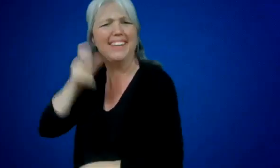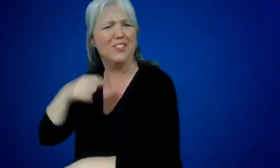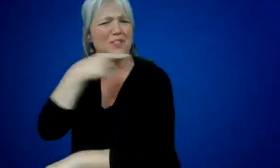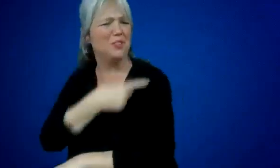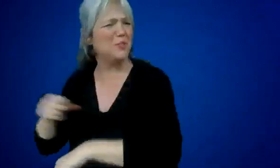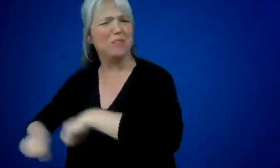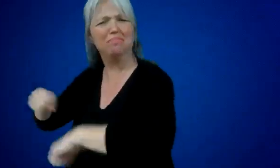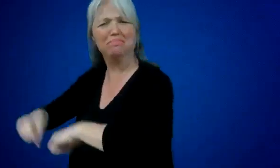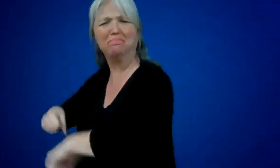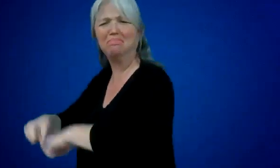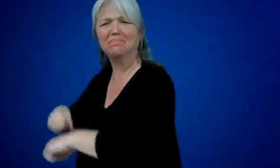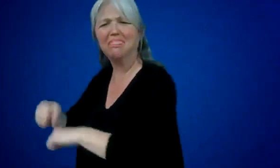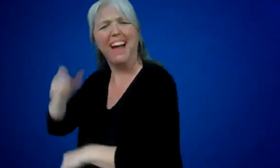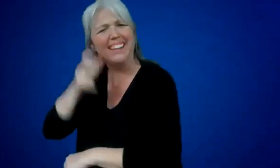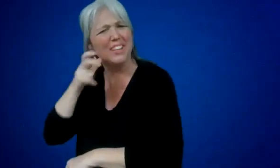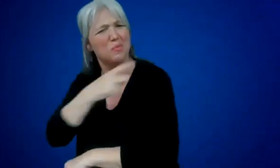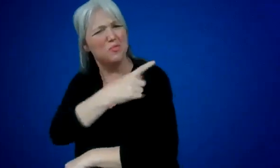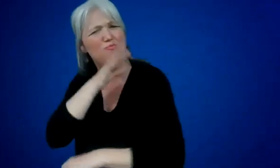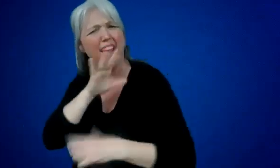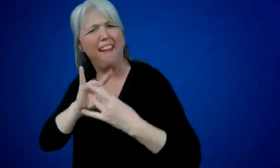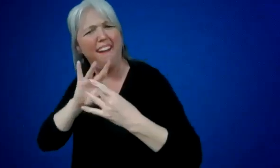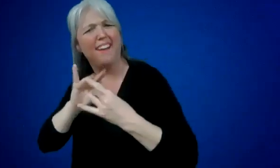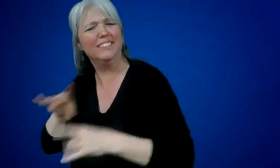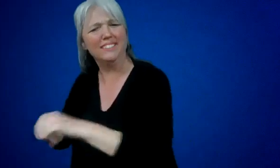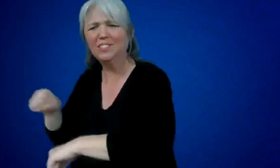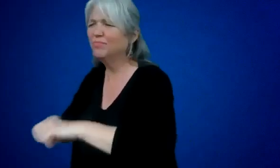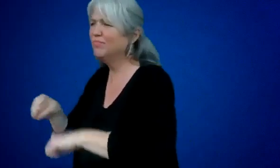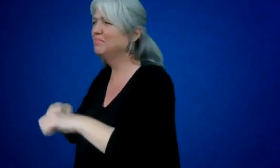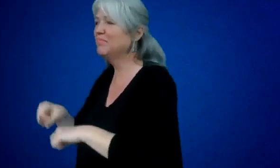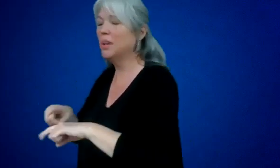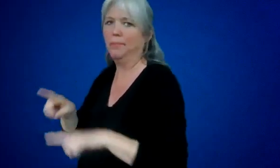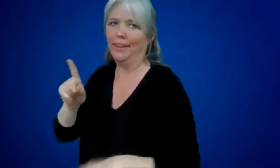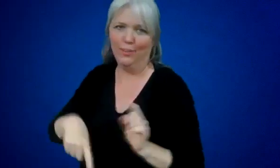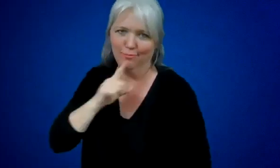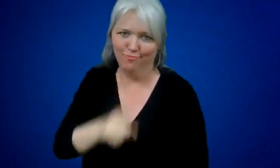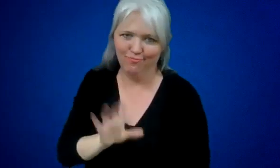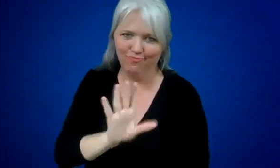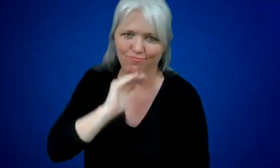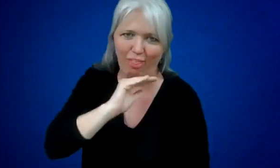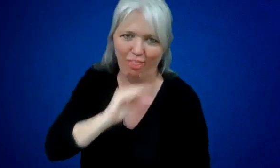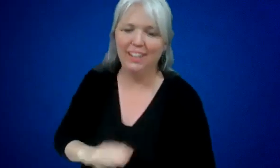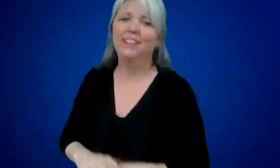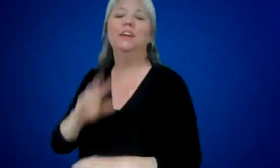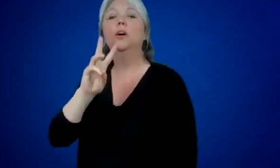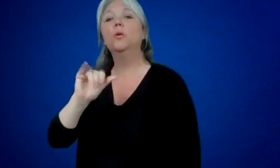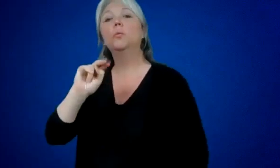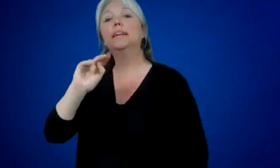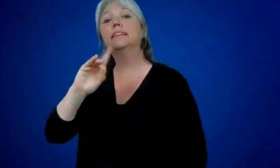back at them. "I can hear what you're saying." But I couldn't. Winn-Dixie started to race way ahead